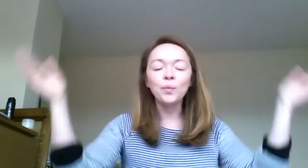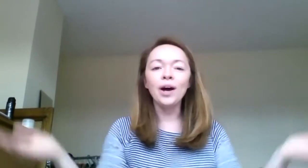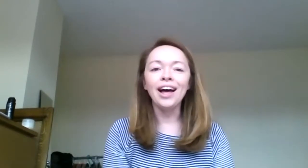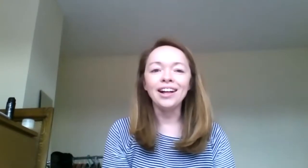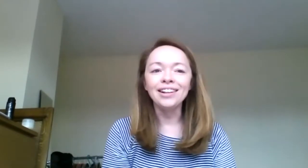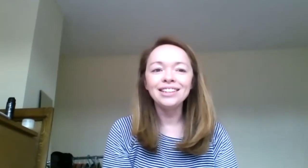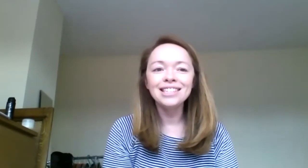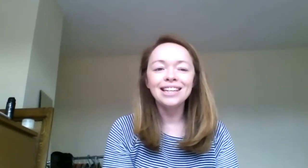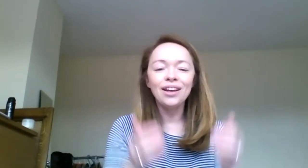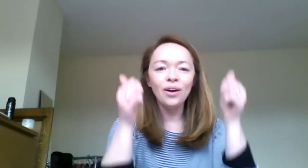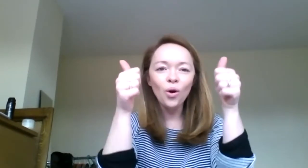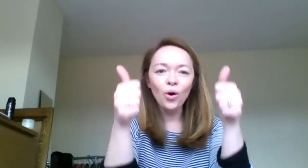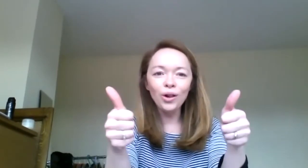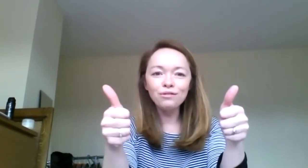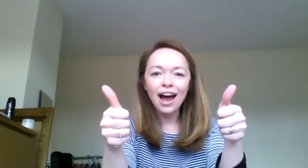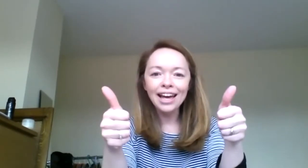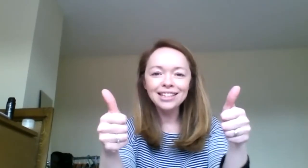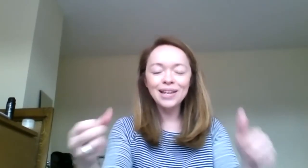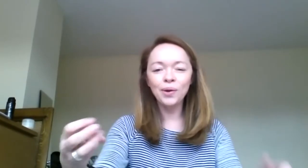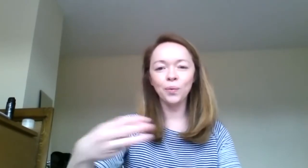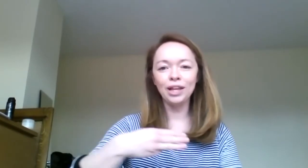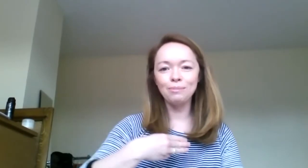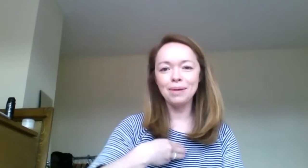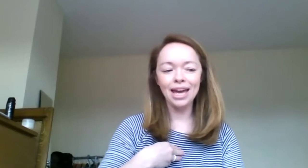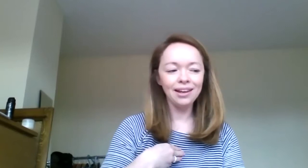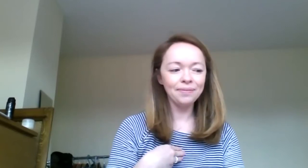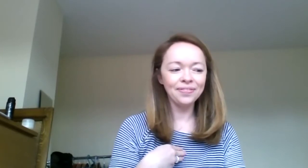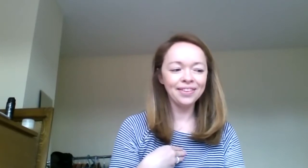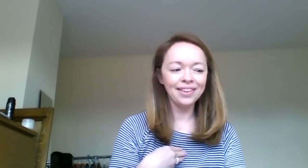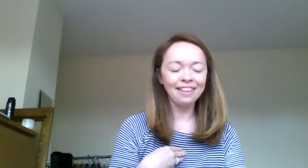the world's all right with me.